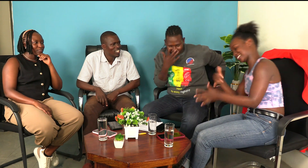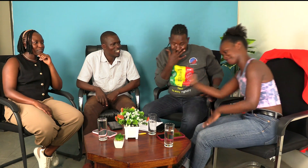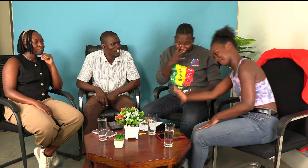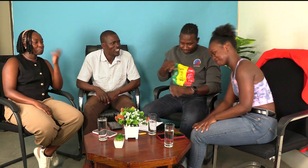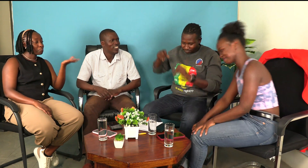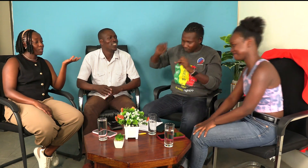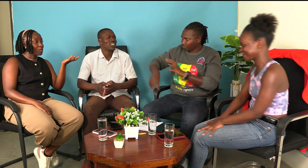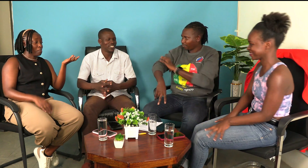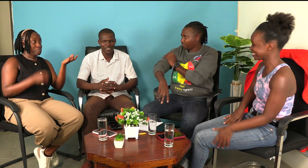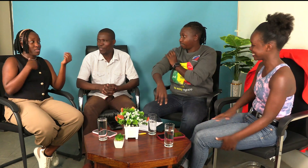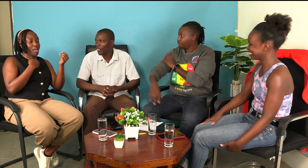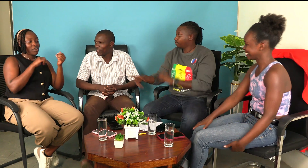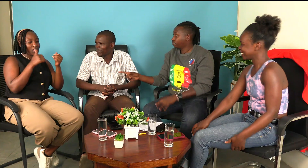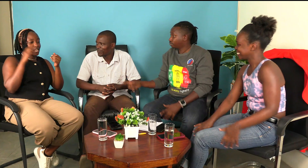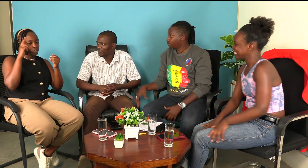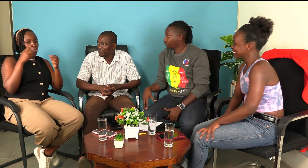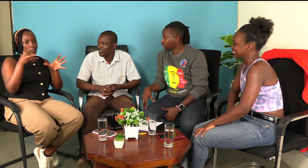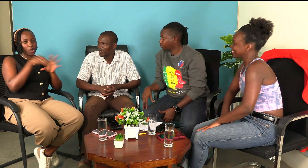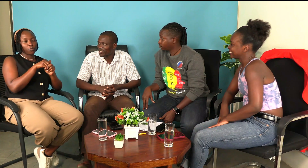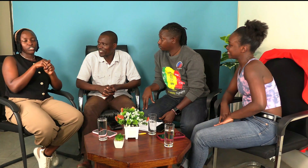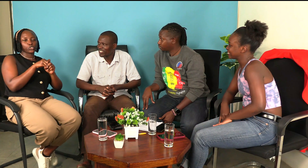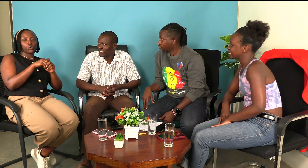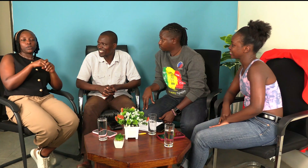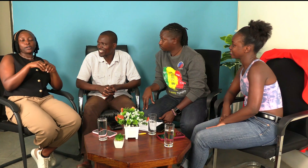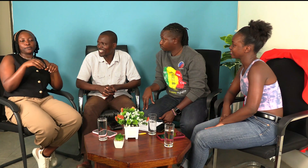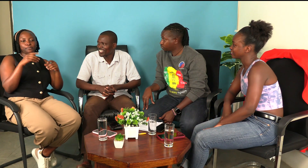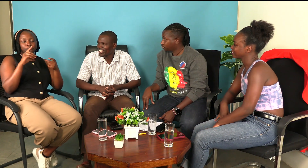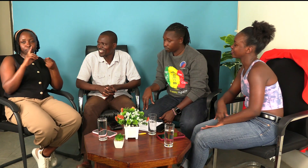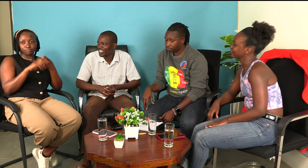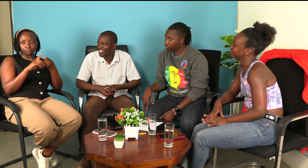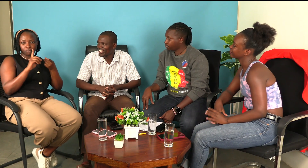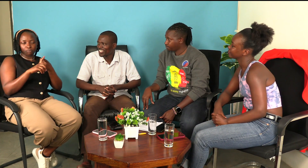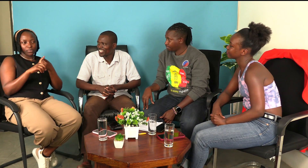Once I remember, I'll let you know. Let's continue. Okay. Okay, so I also have maybe another reasonable accommodation.